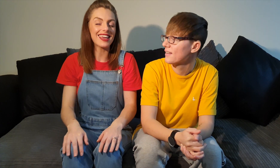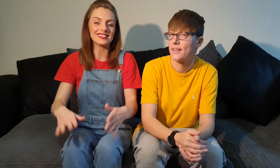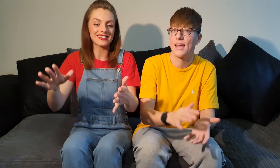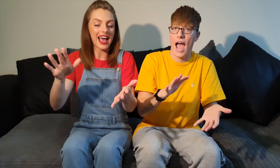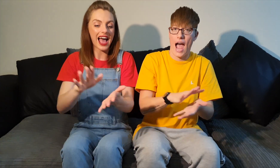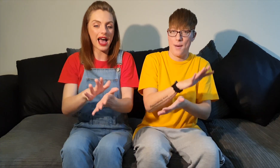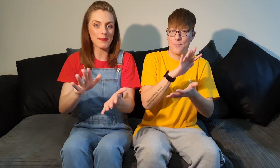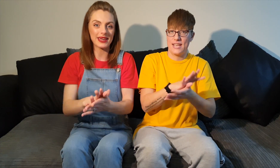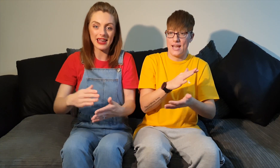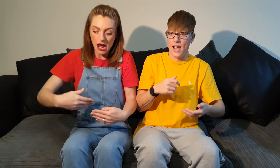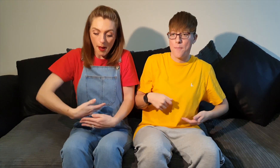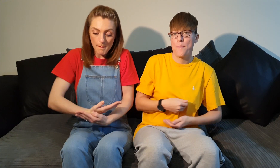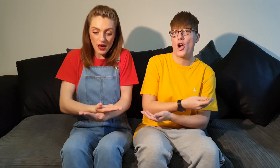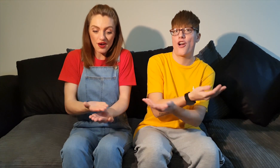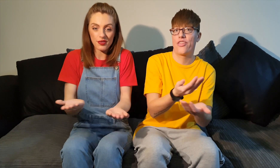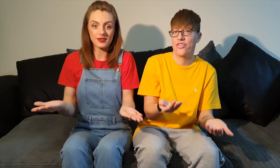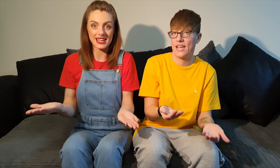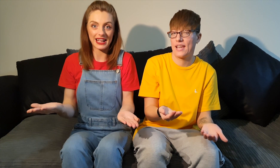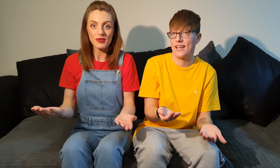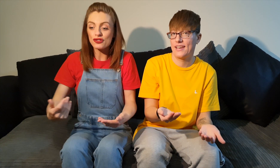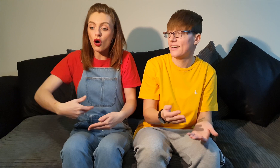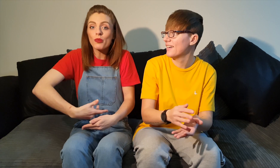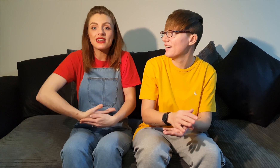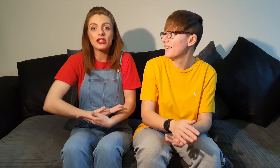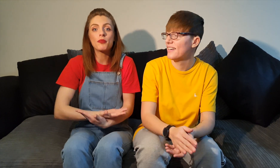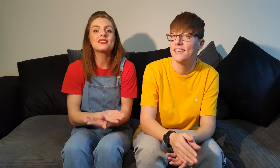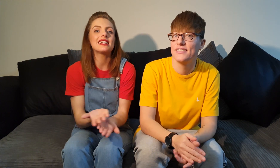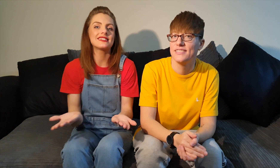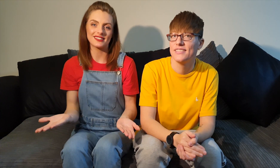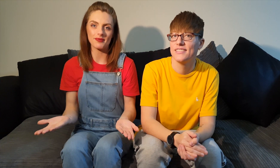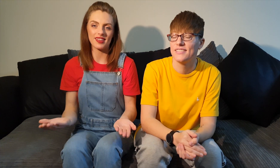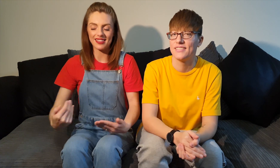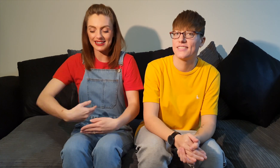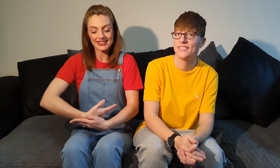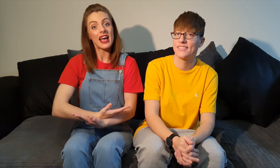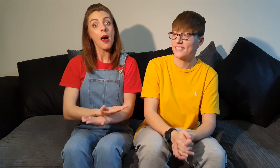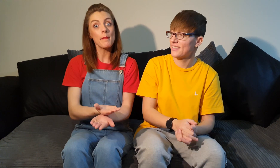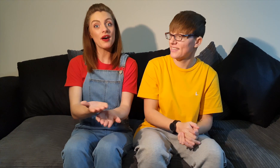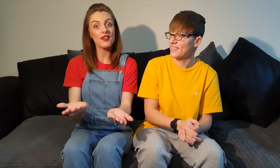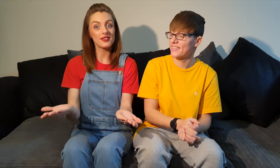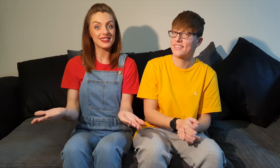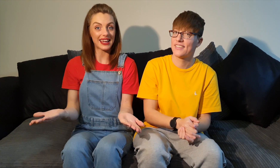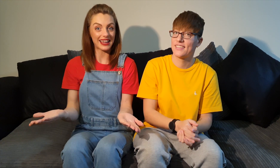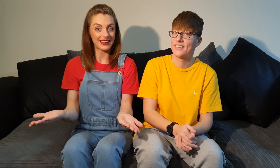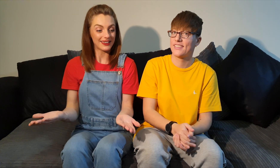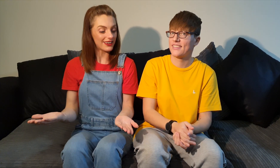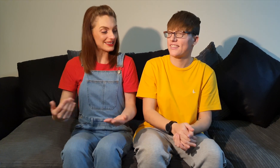this. Happy birthday. So almost like you're presenting something. That is birthday. Ready?